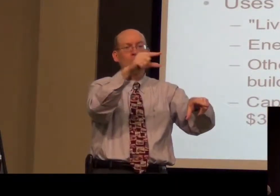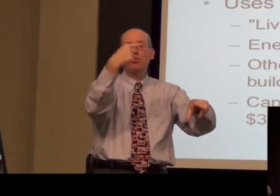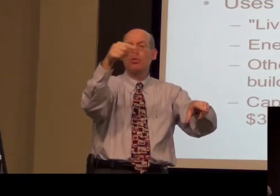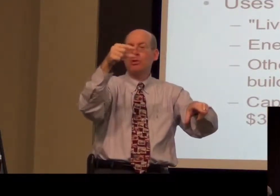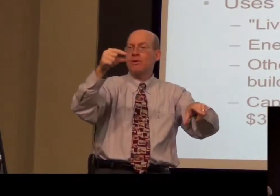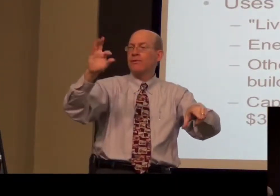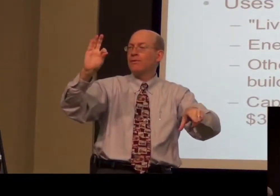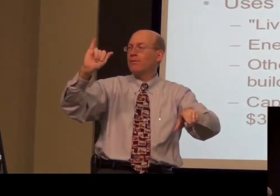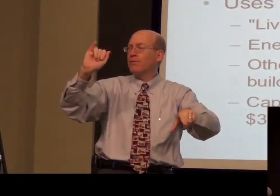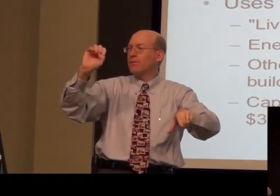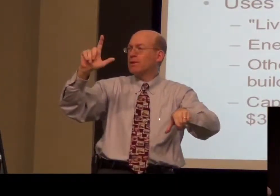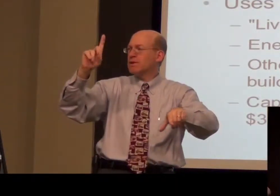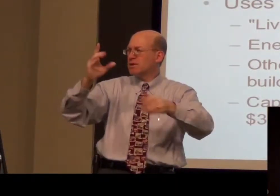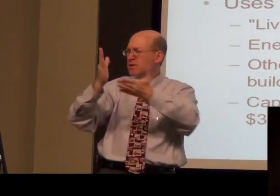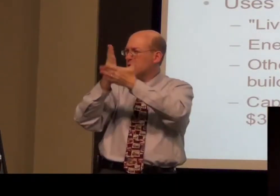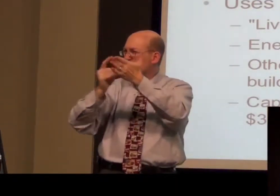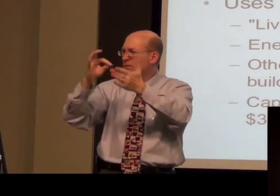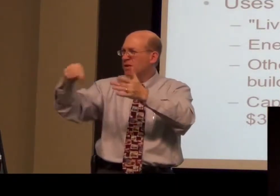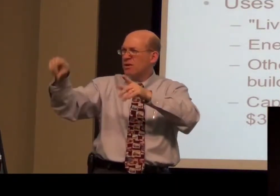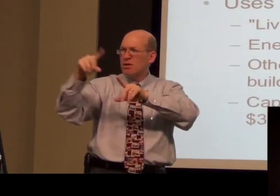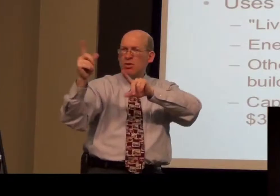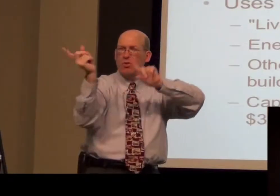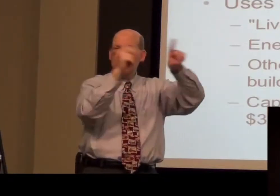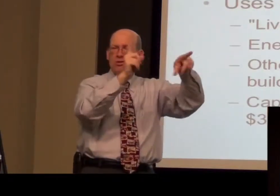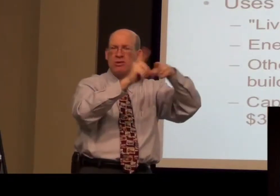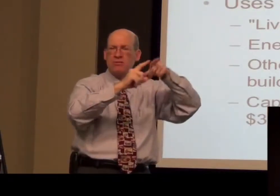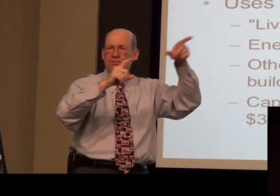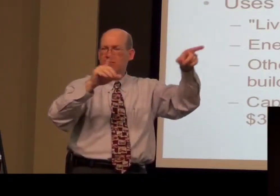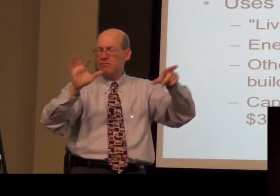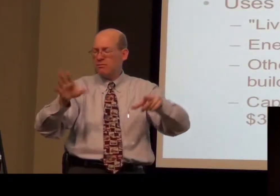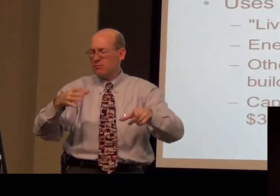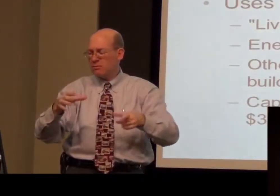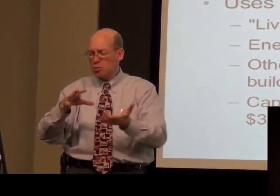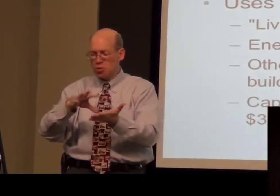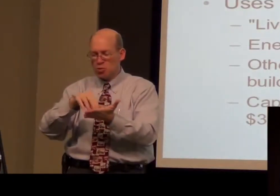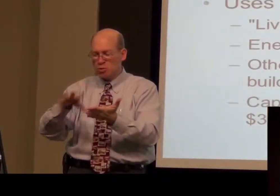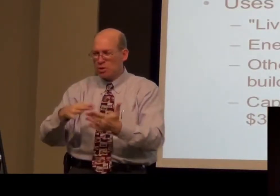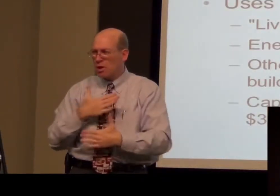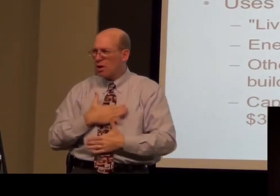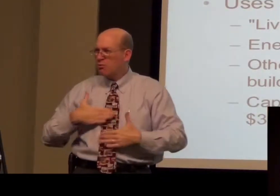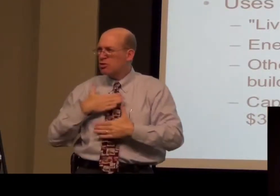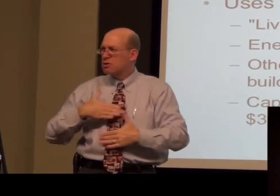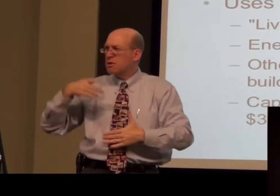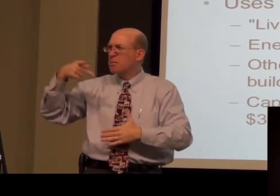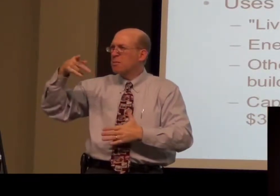geothermal and green projects. What is that called? The